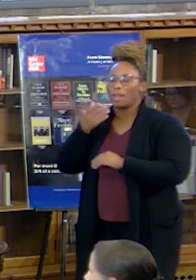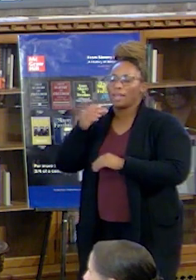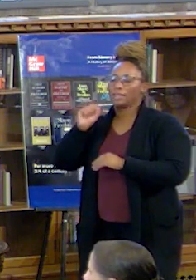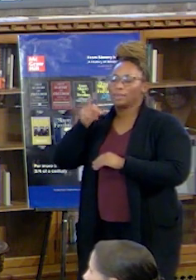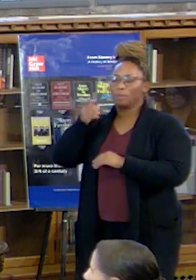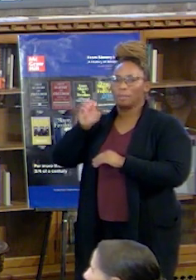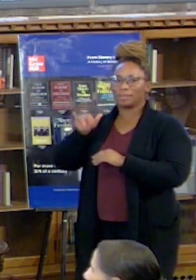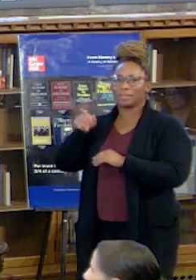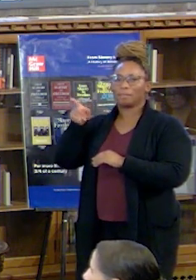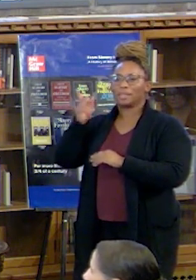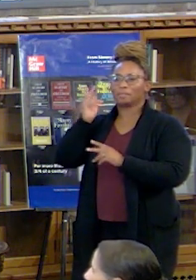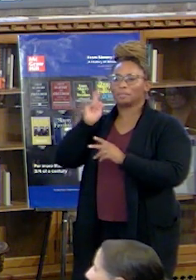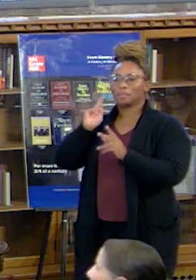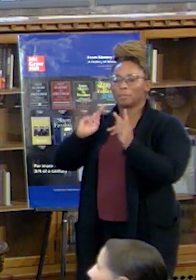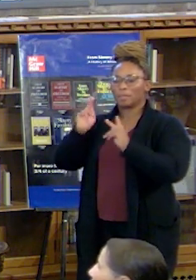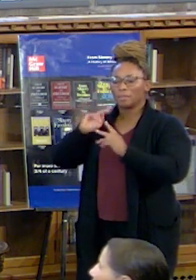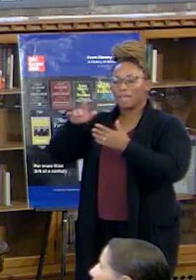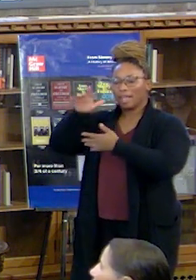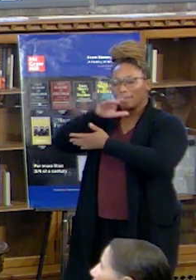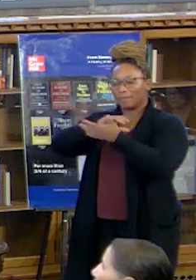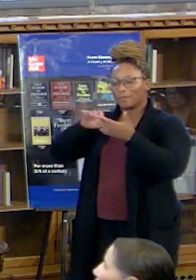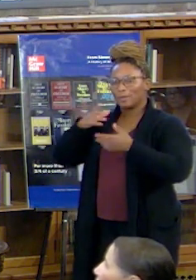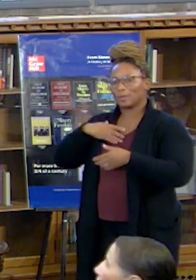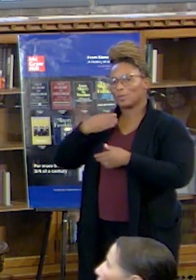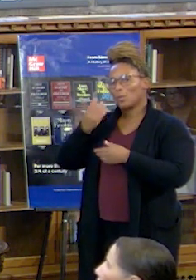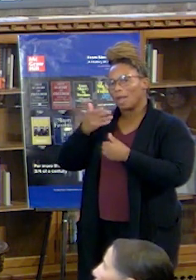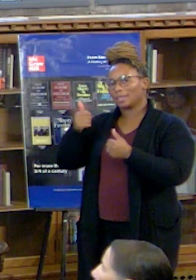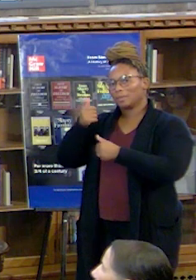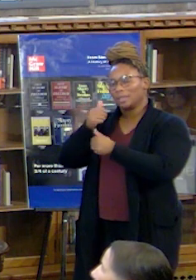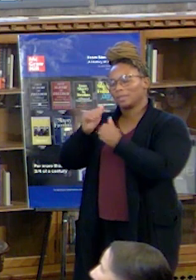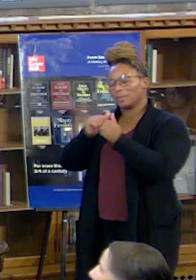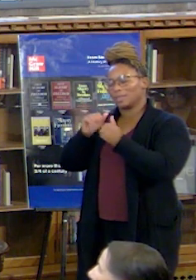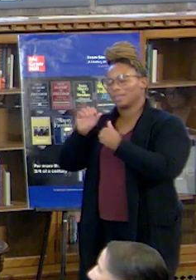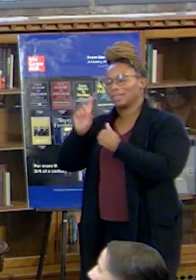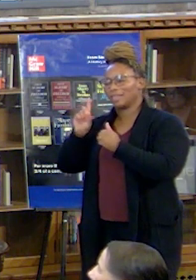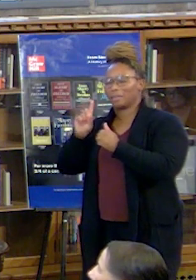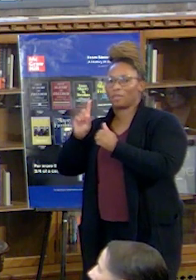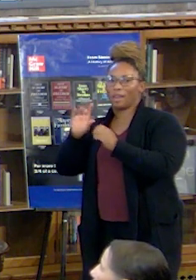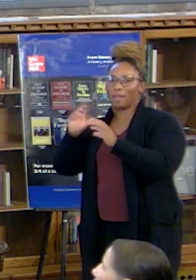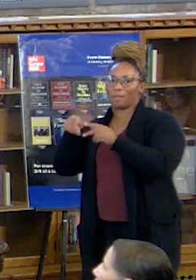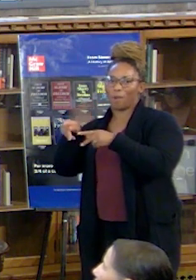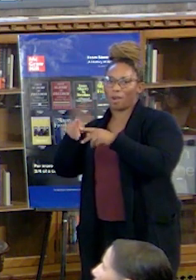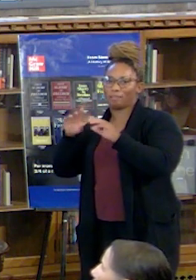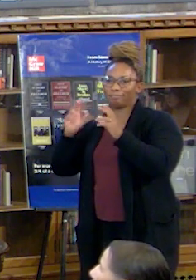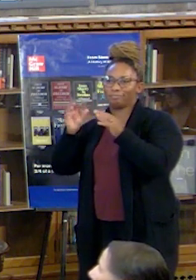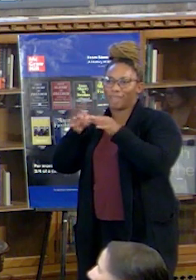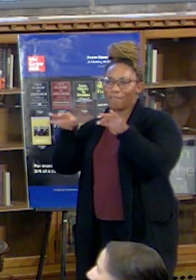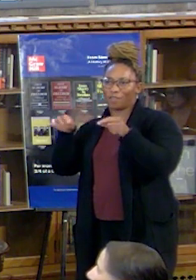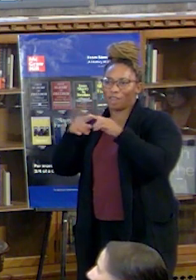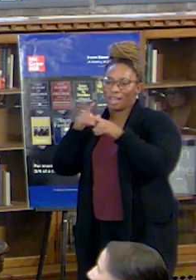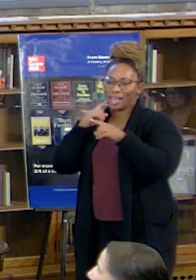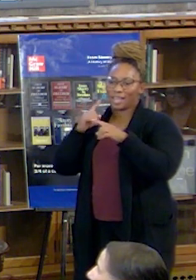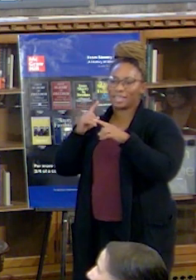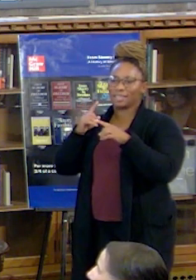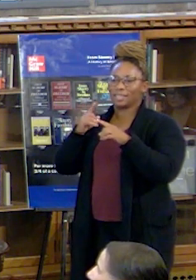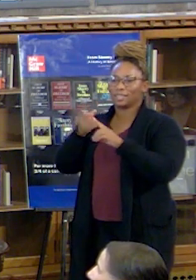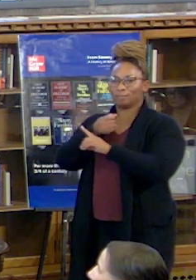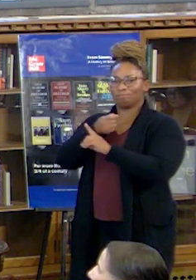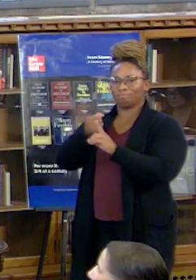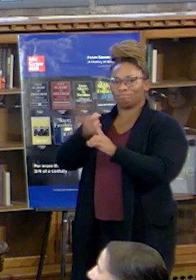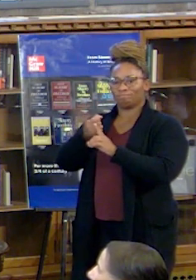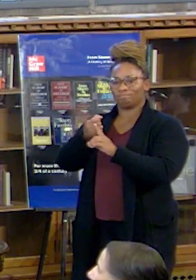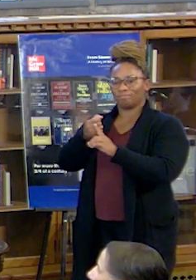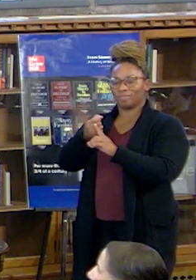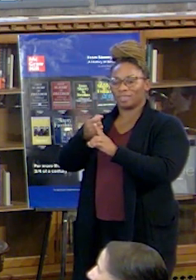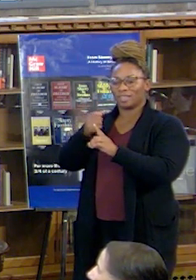folks who fused white supremacy to the Democratic party using the phrase as a cudgel to beat back